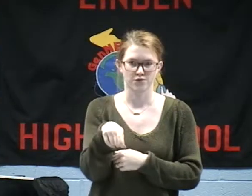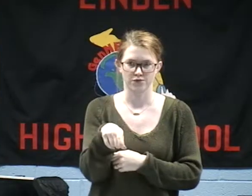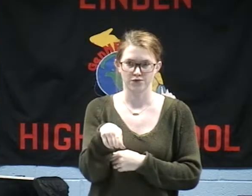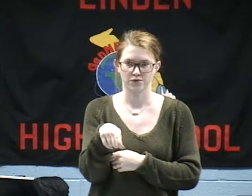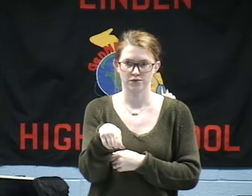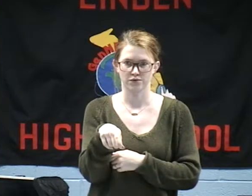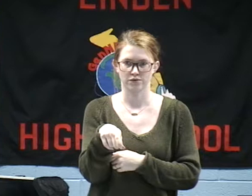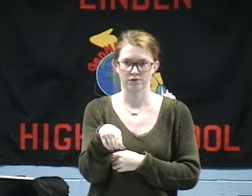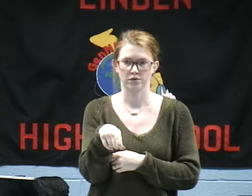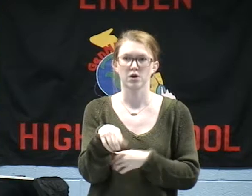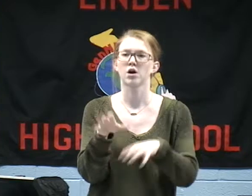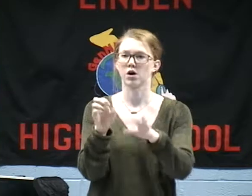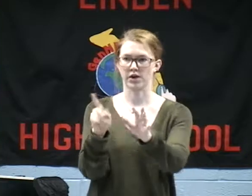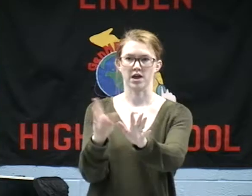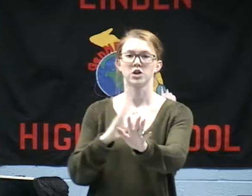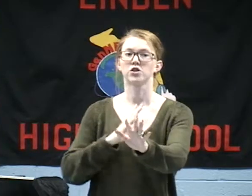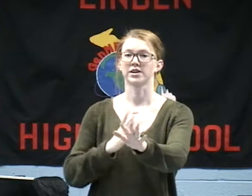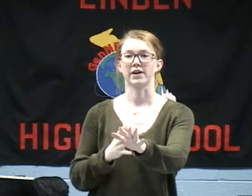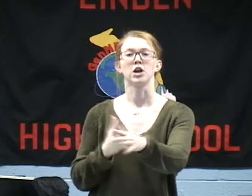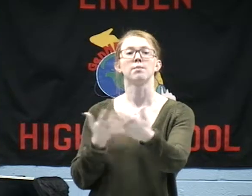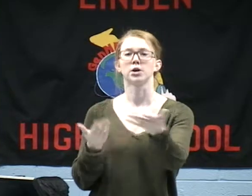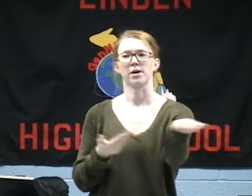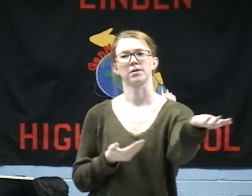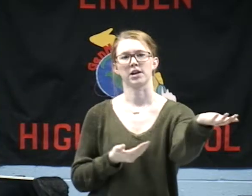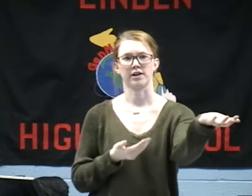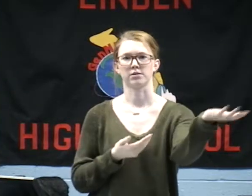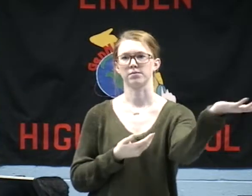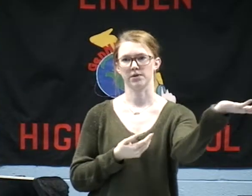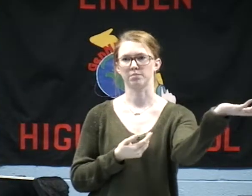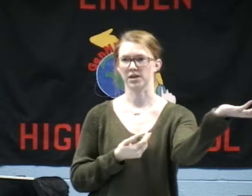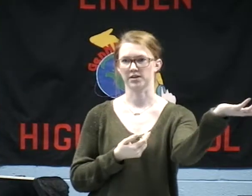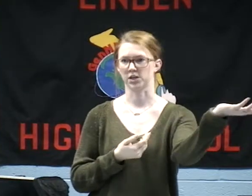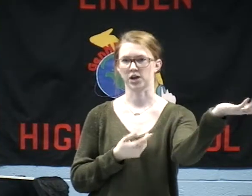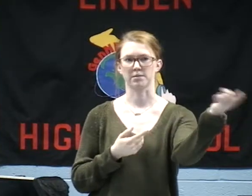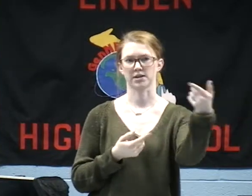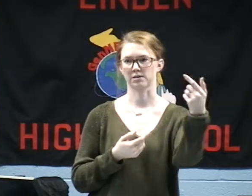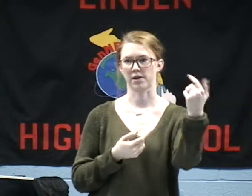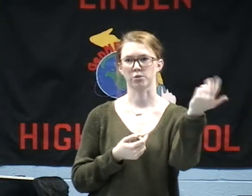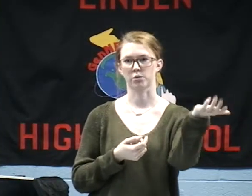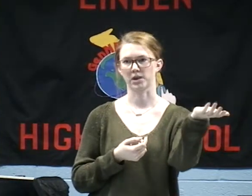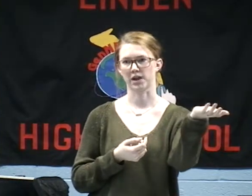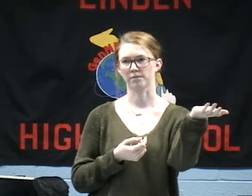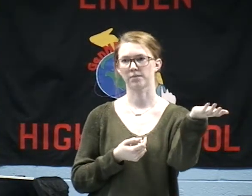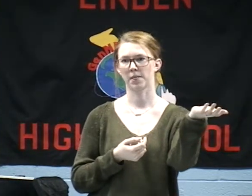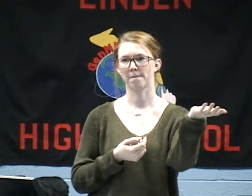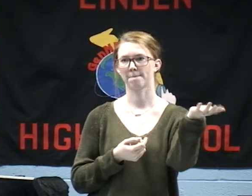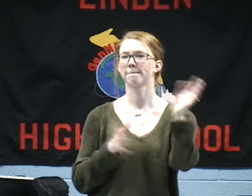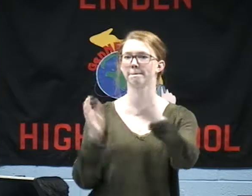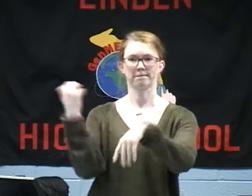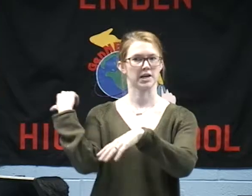I have to. Okay, that's fine. But you're probably going to have to be in the senior commons because my room will be late. That's